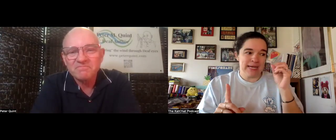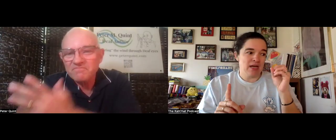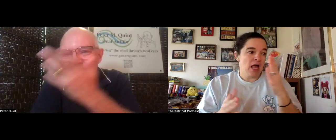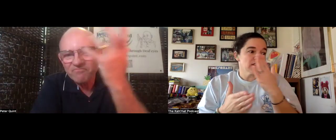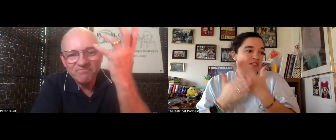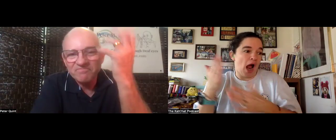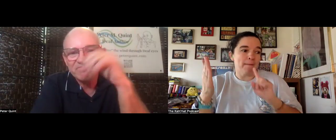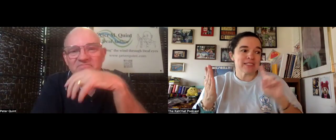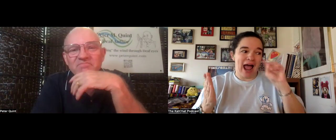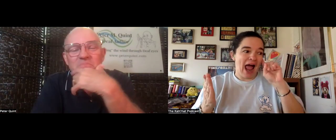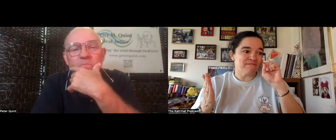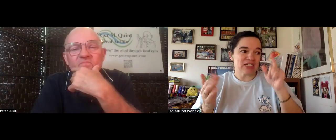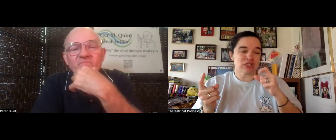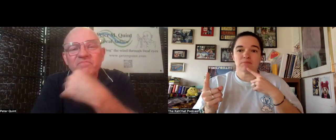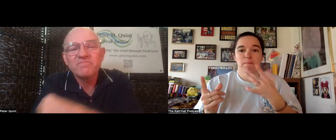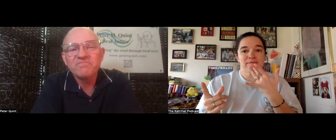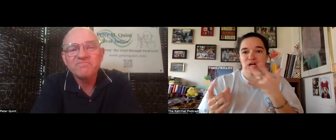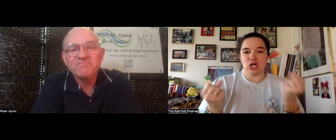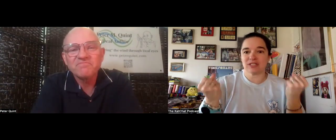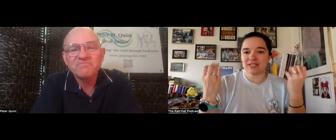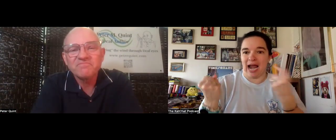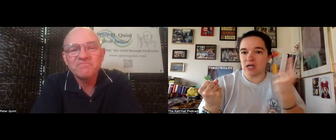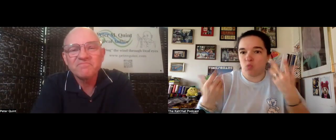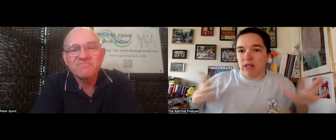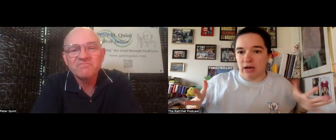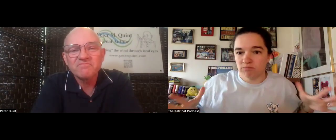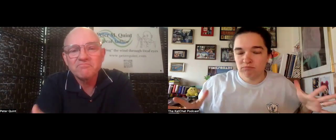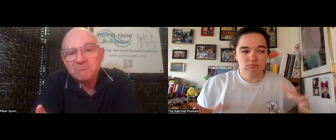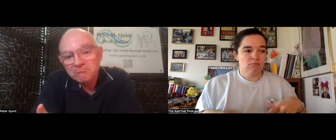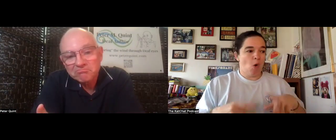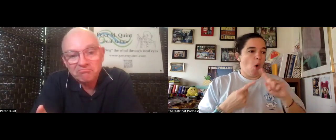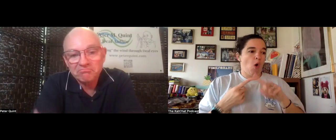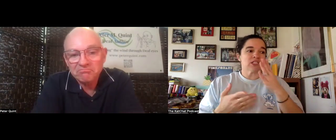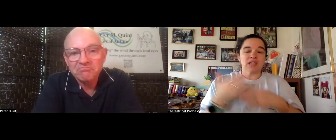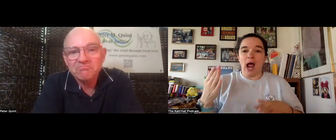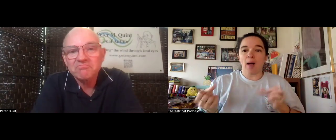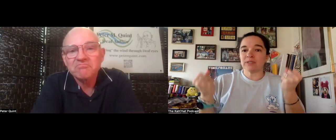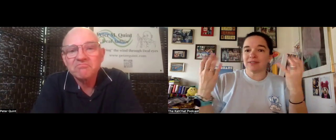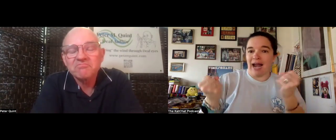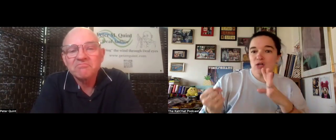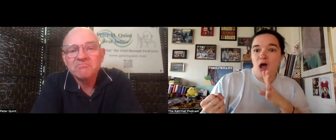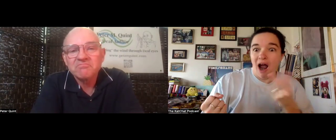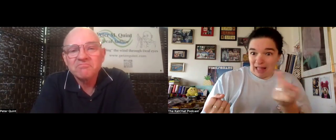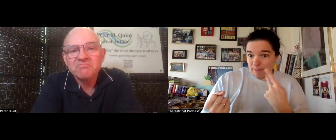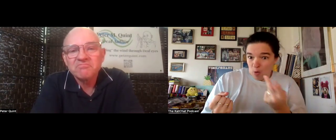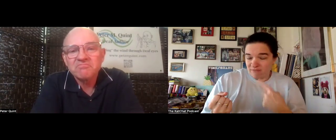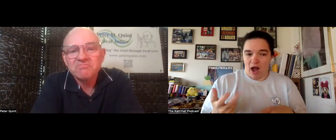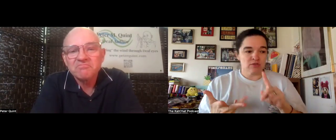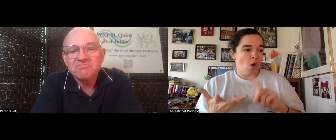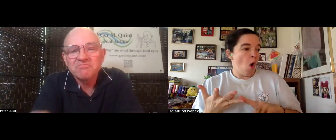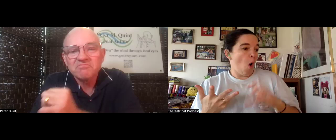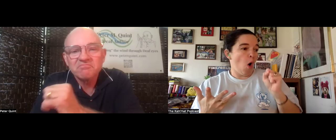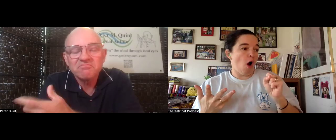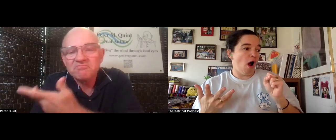I mean, some that is just prefer stand only, or some stand to talk like they're supposed